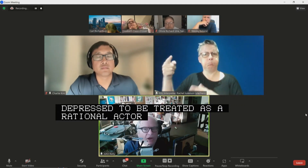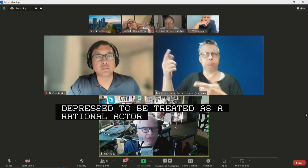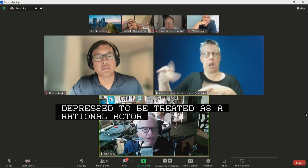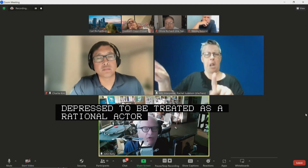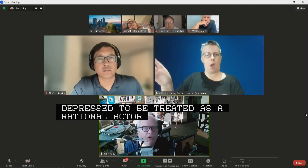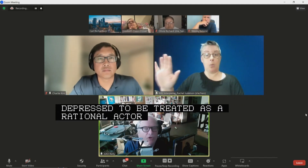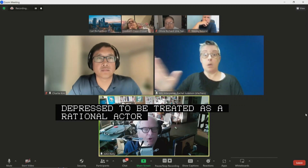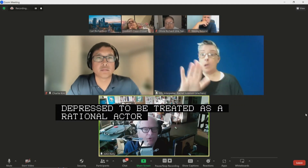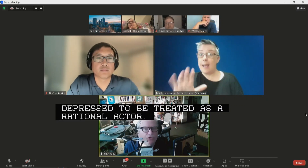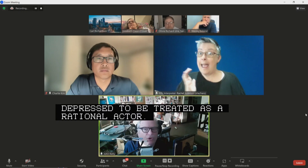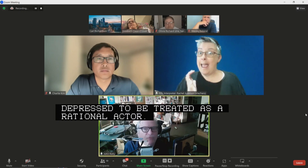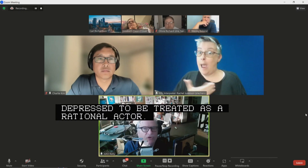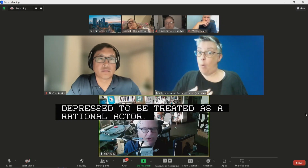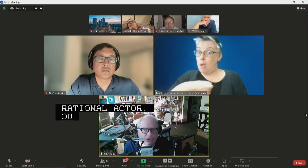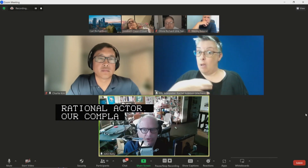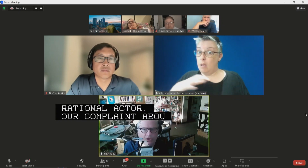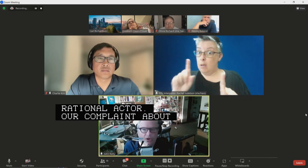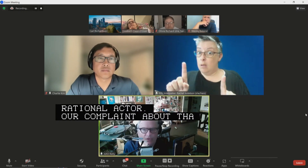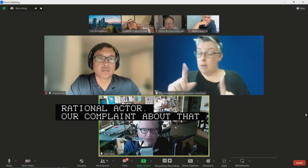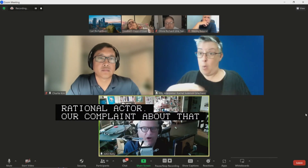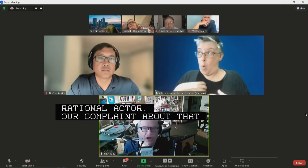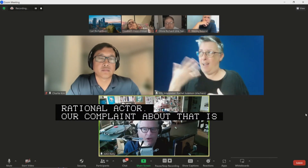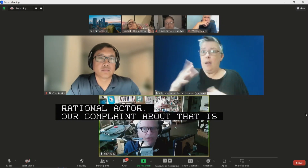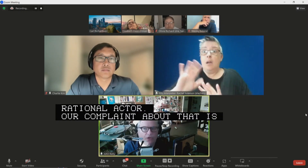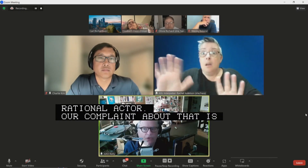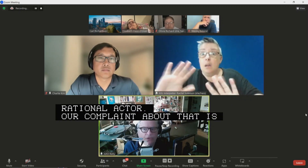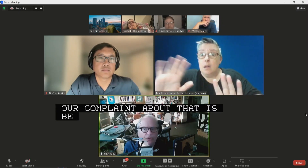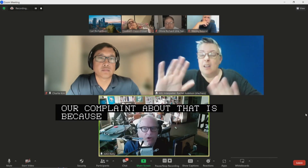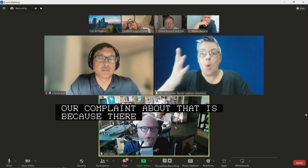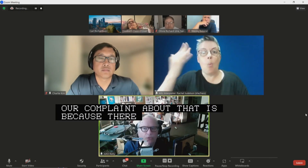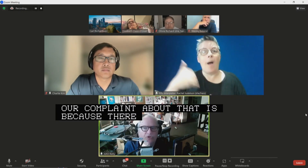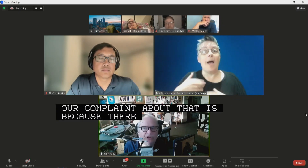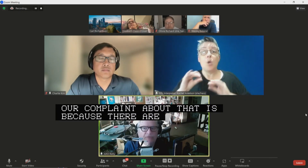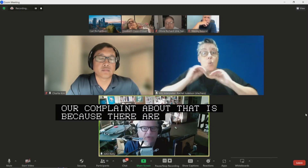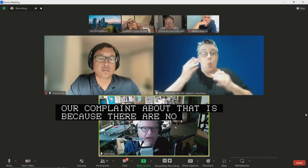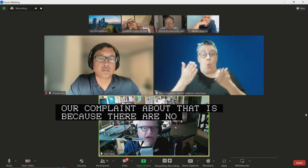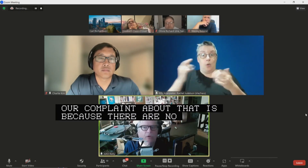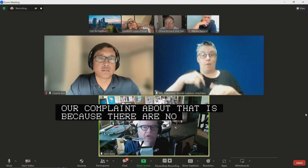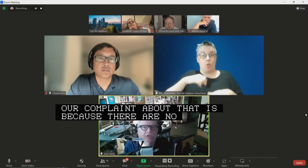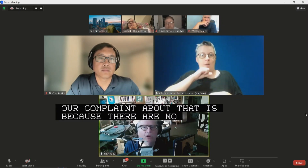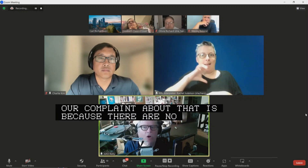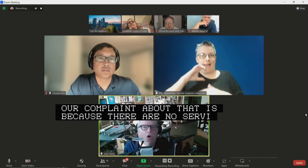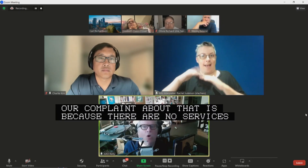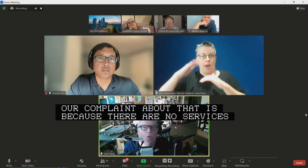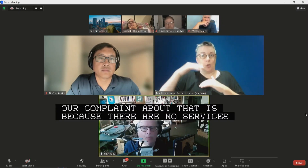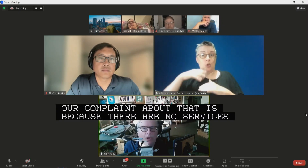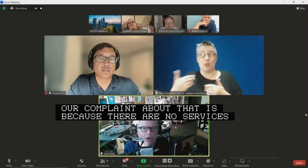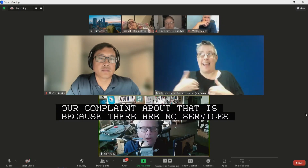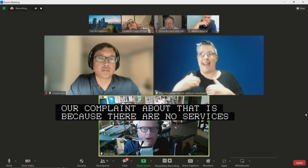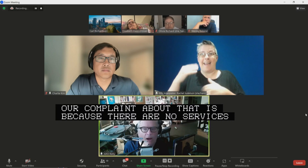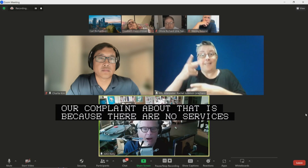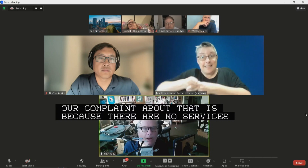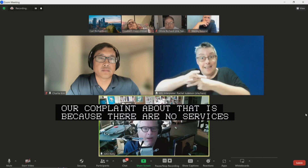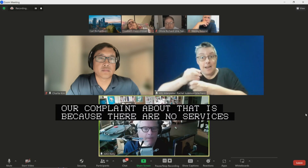because there are no services for elders to receive care in their home.